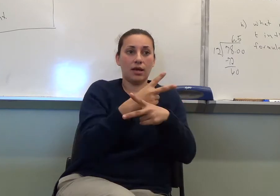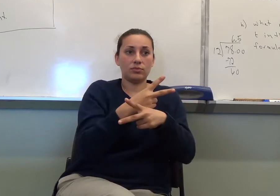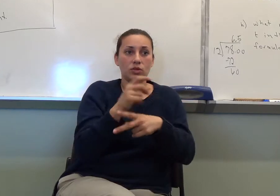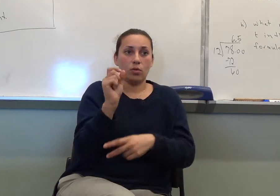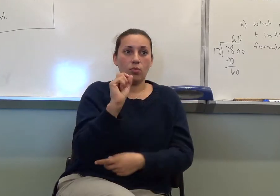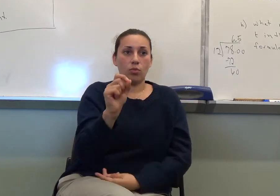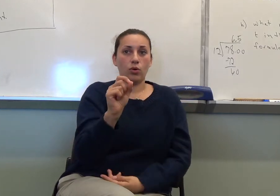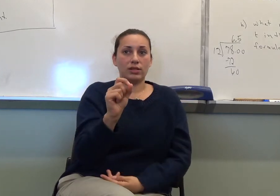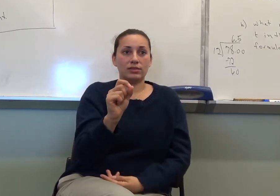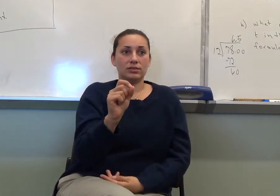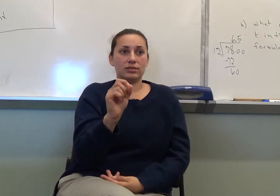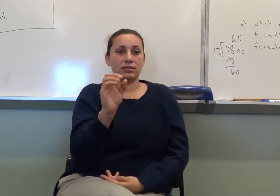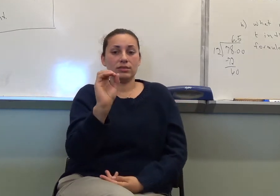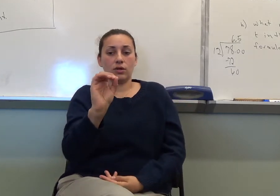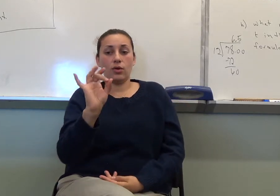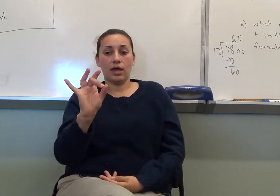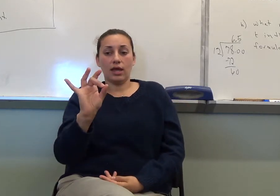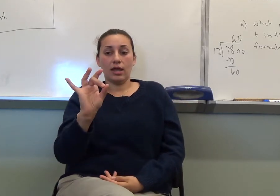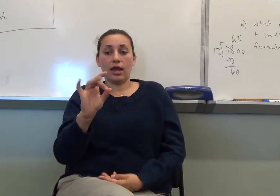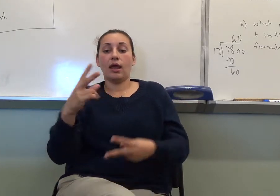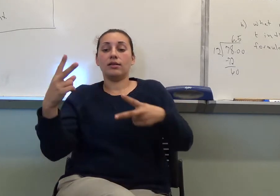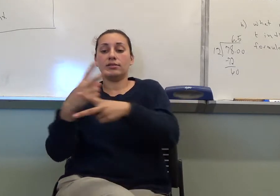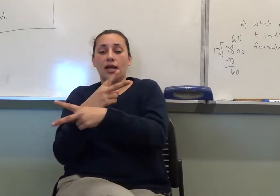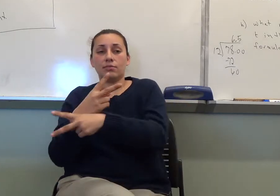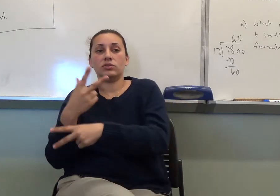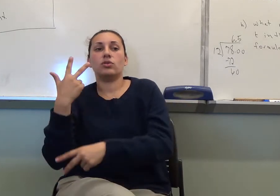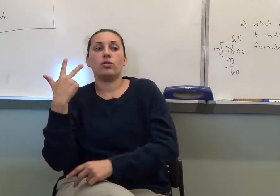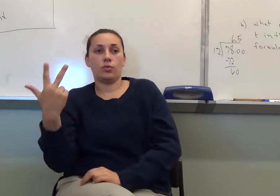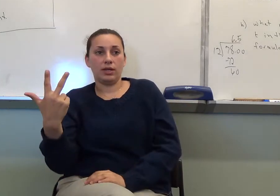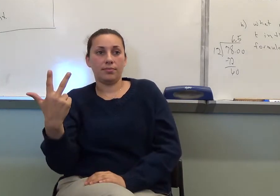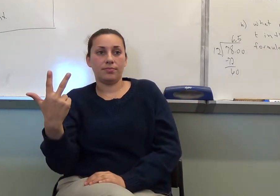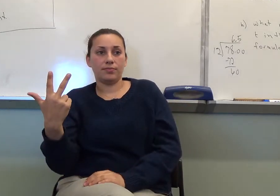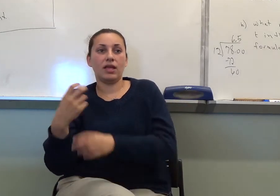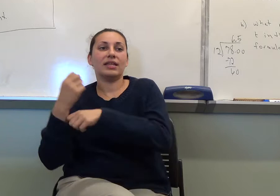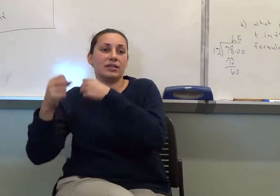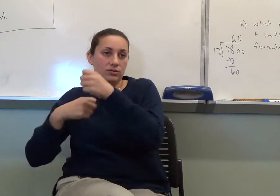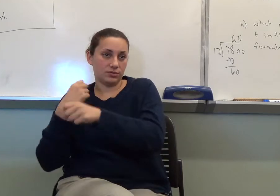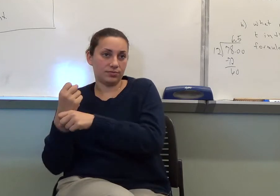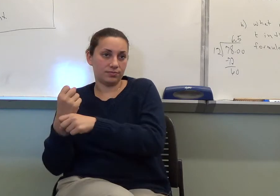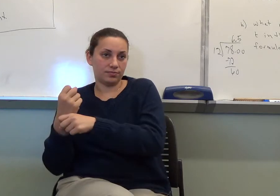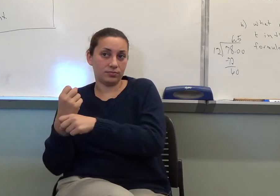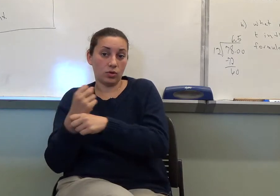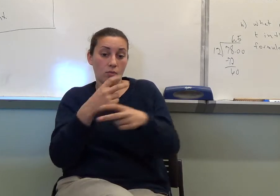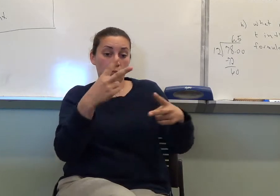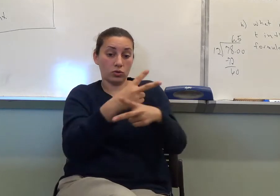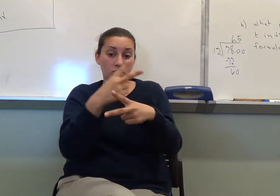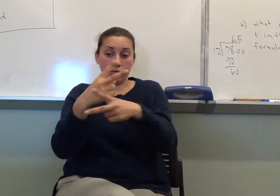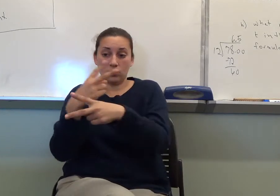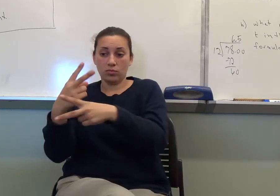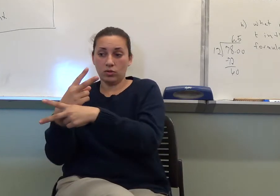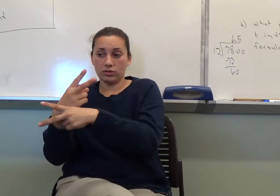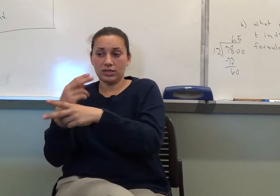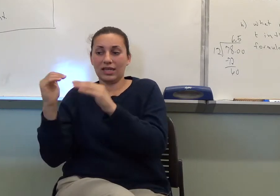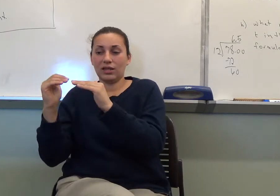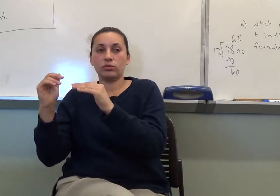that, and the 3 for the years. And if you multiply those numbers, I think you get $240,